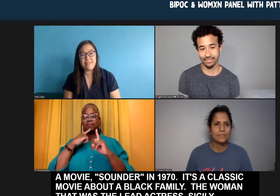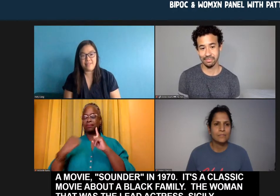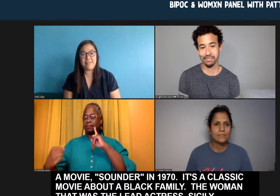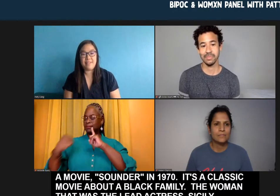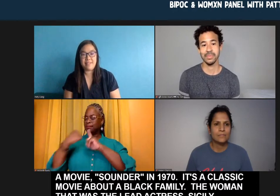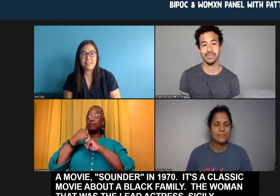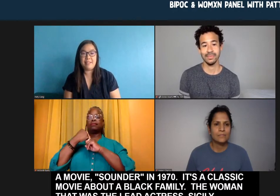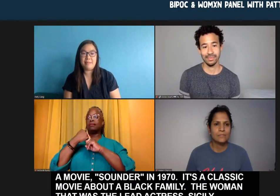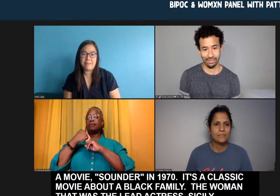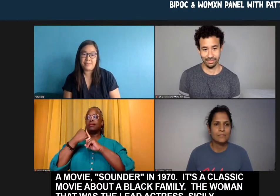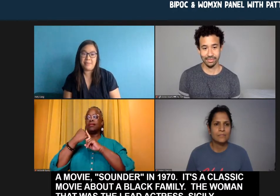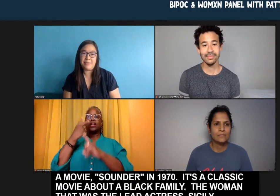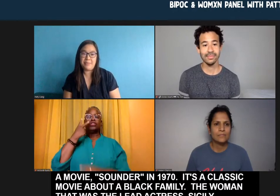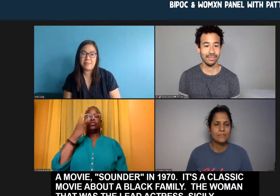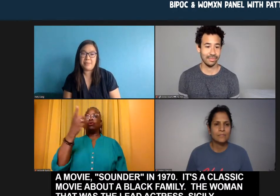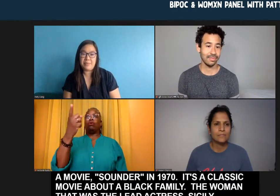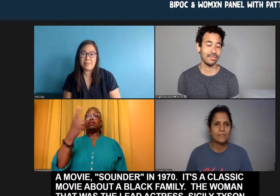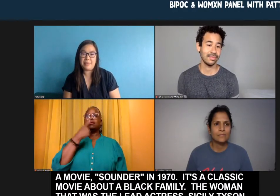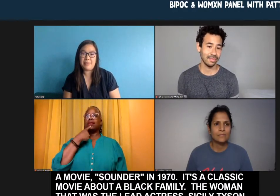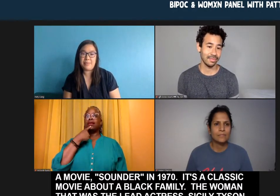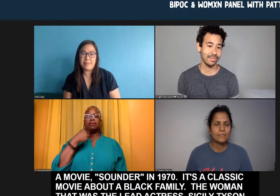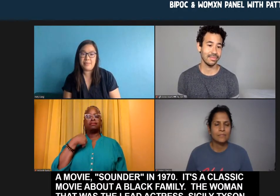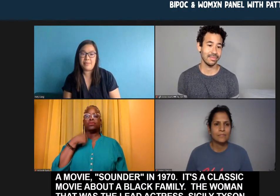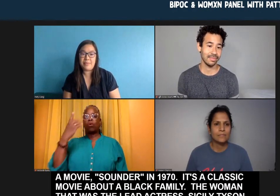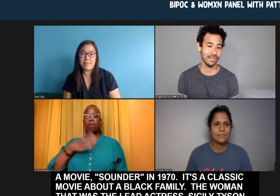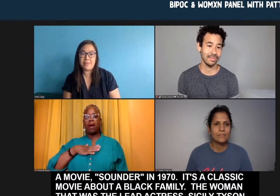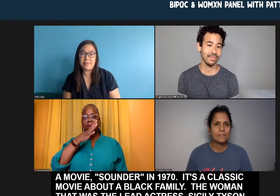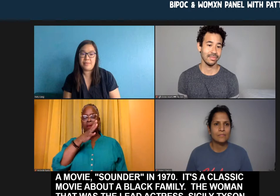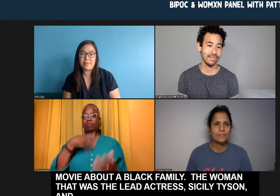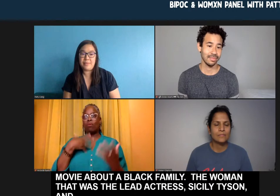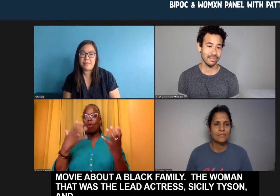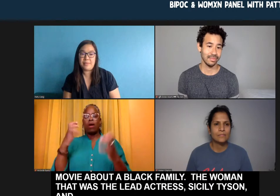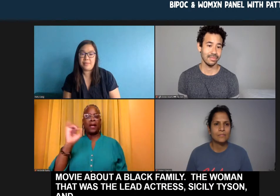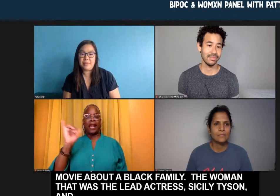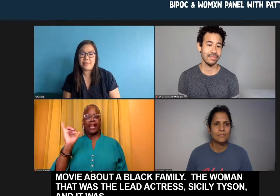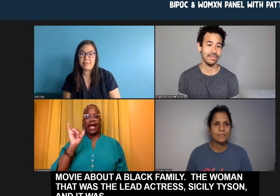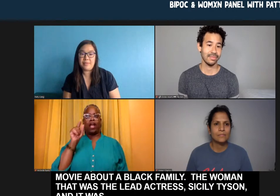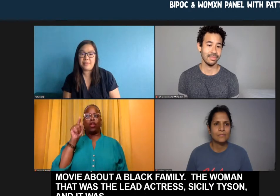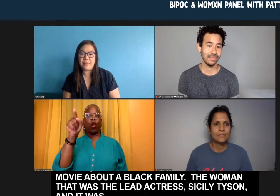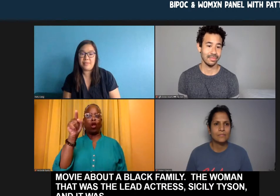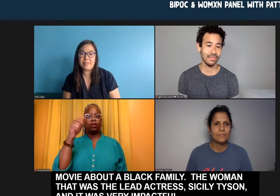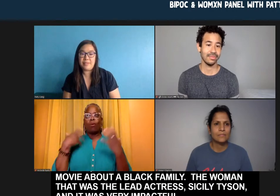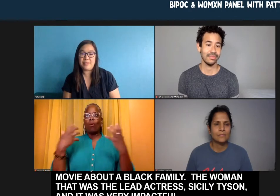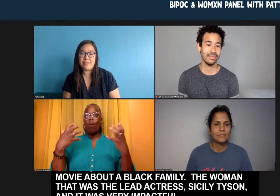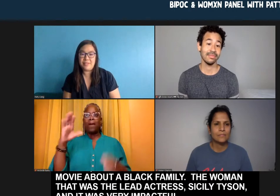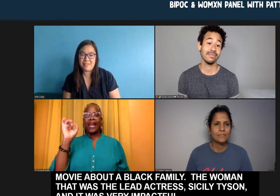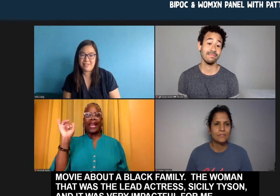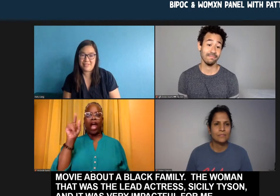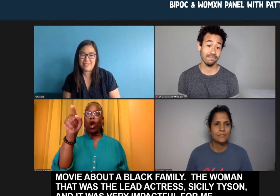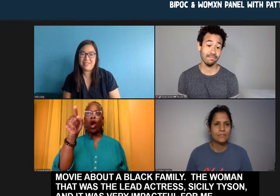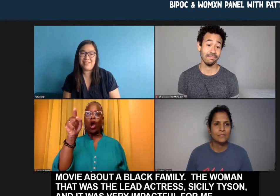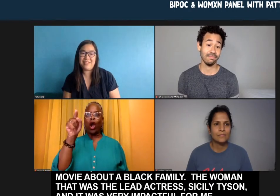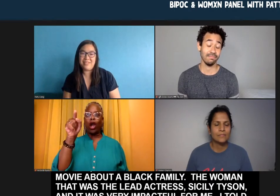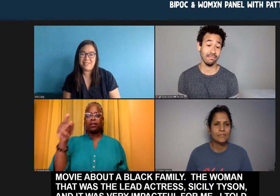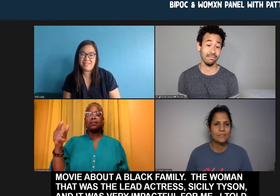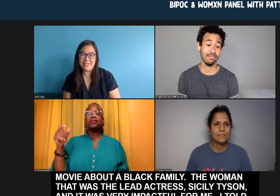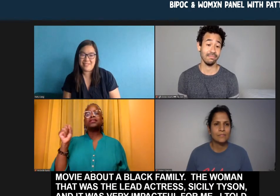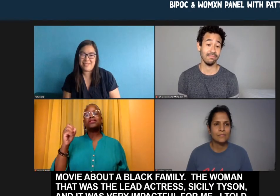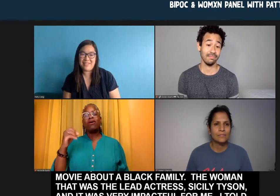Tyson, and it was very impactful for me. I told my mom that I wanted to be just like her. I wanted to be